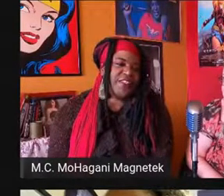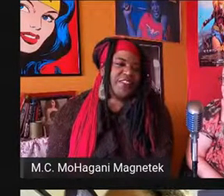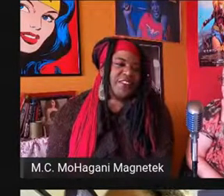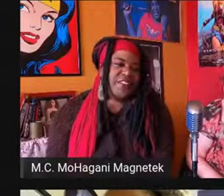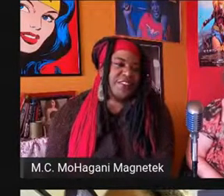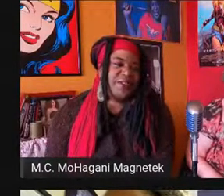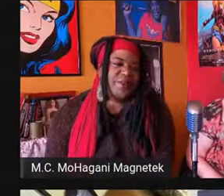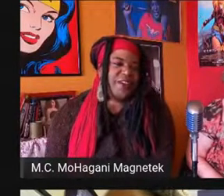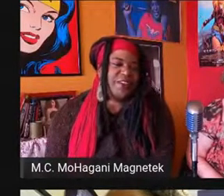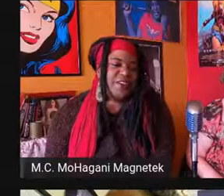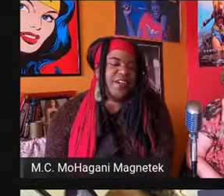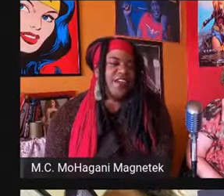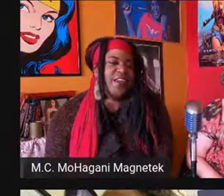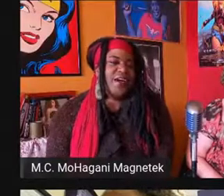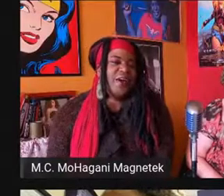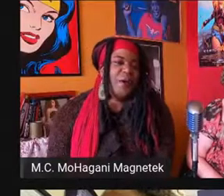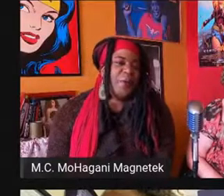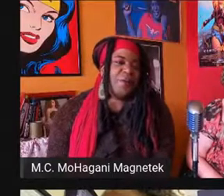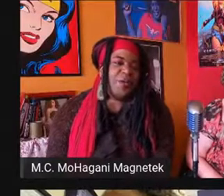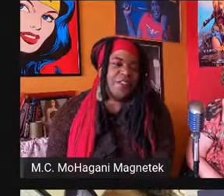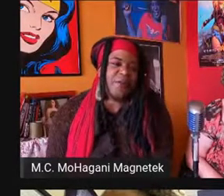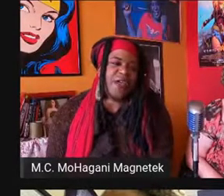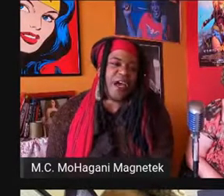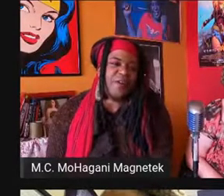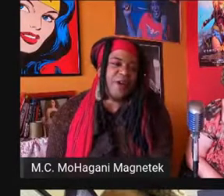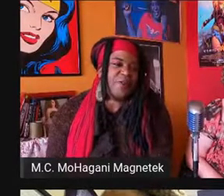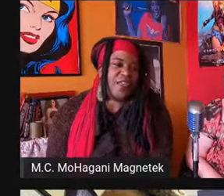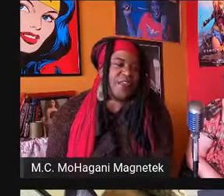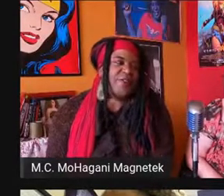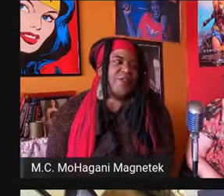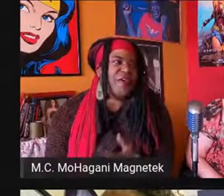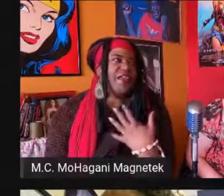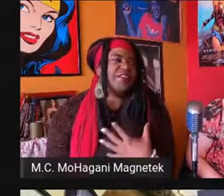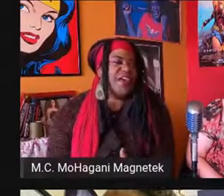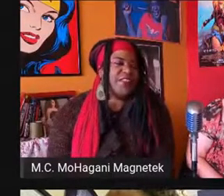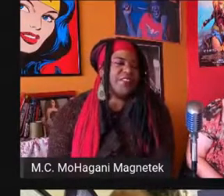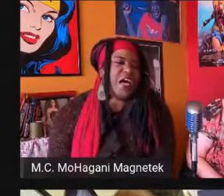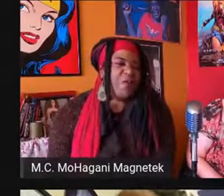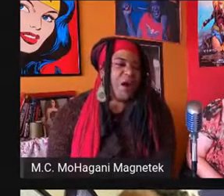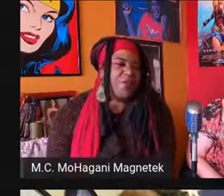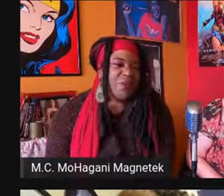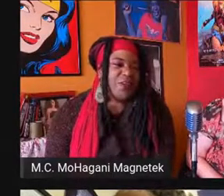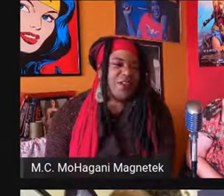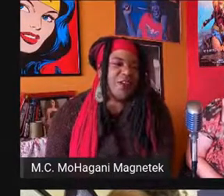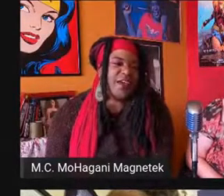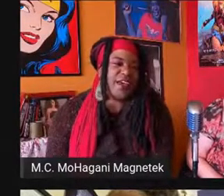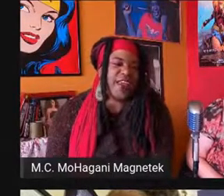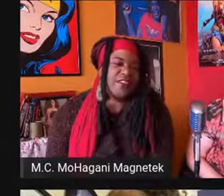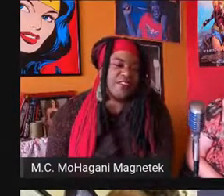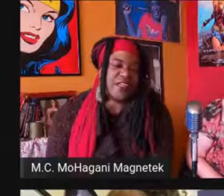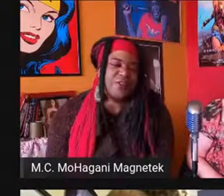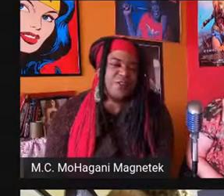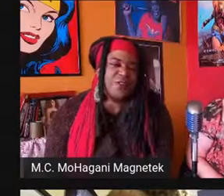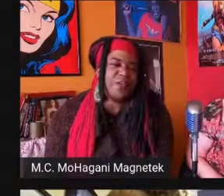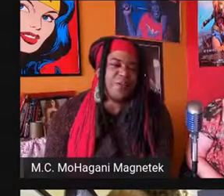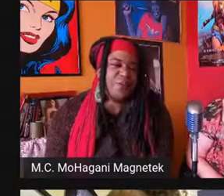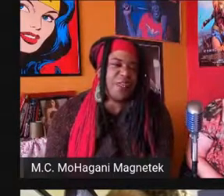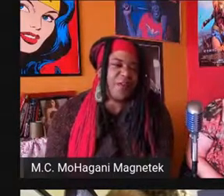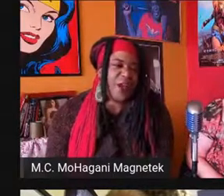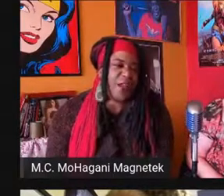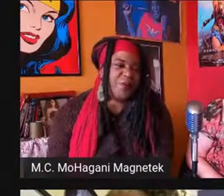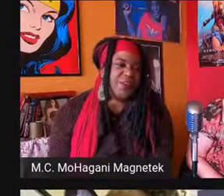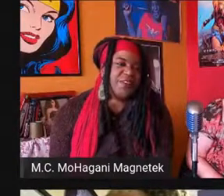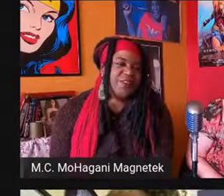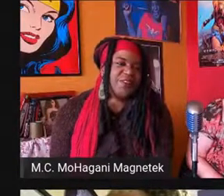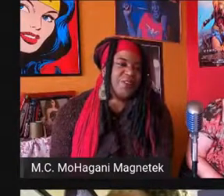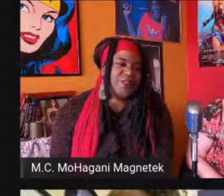Nikki is assistant director. And pretty much, I mean, if Annis had the time off work and all that kind of stuff, she would definitely be like